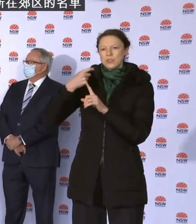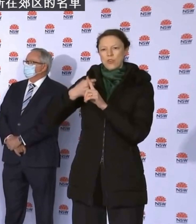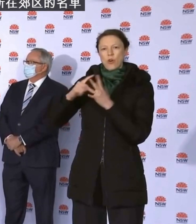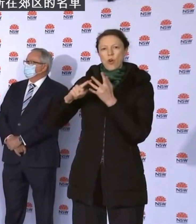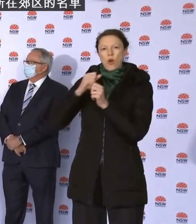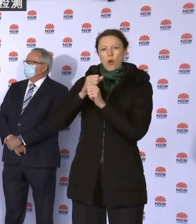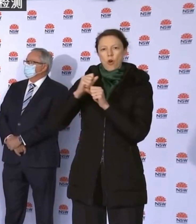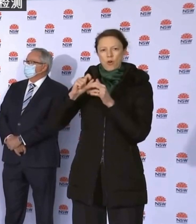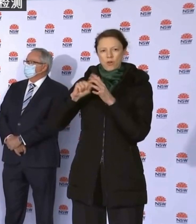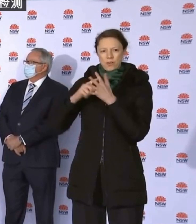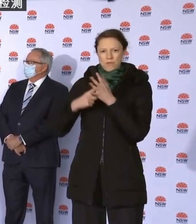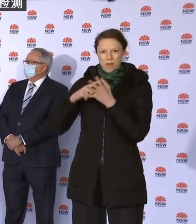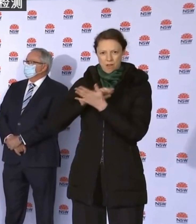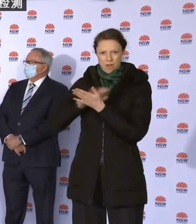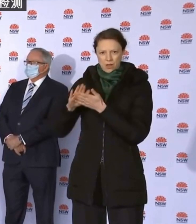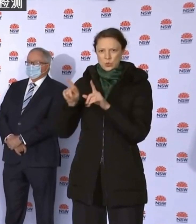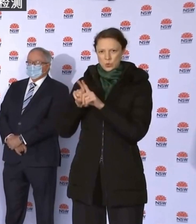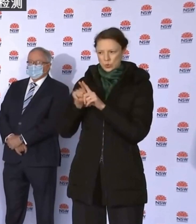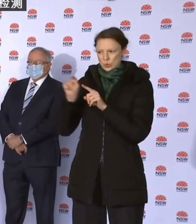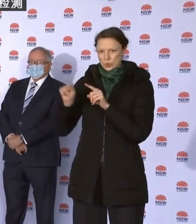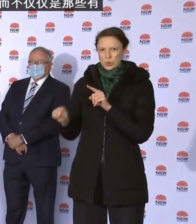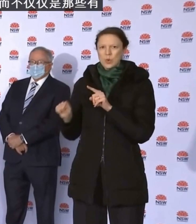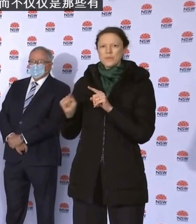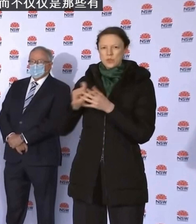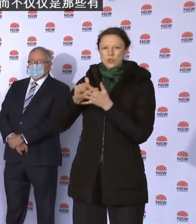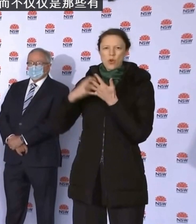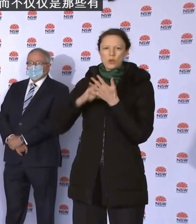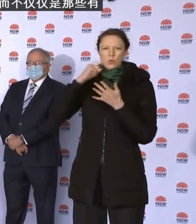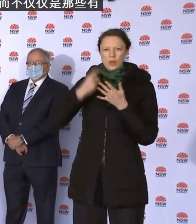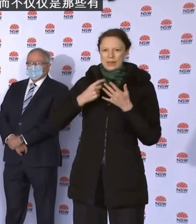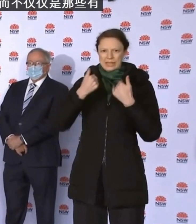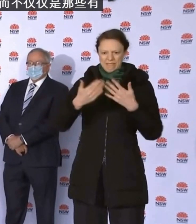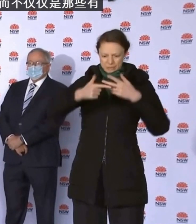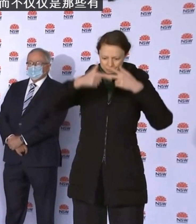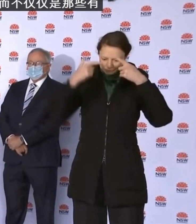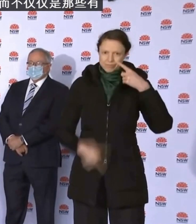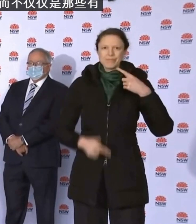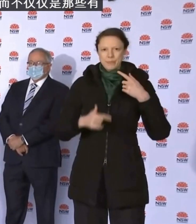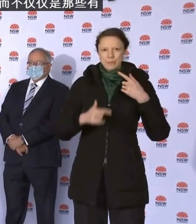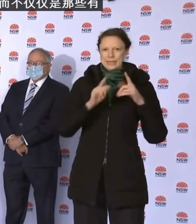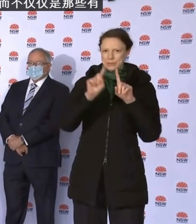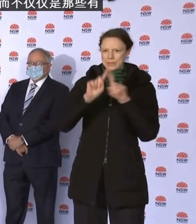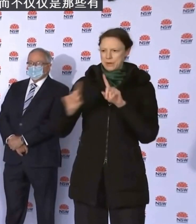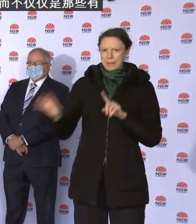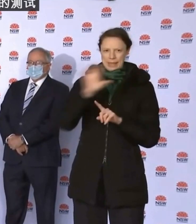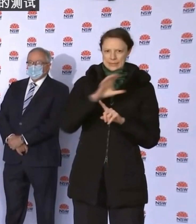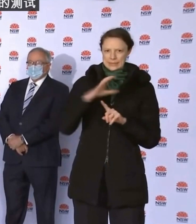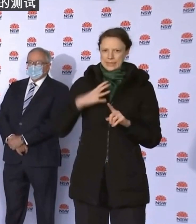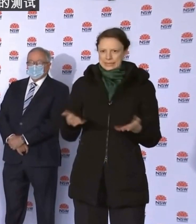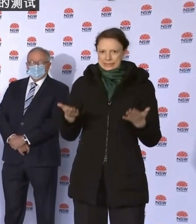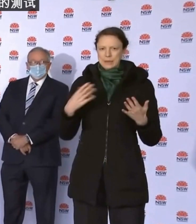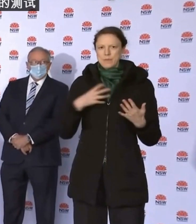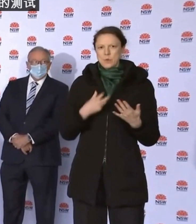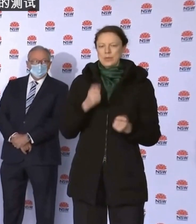of suburbs where we do want people to come forward and get testing. The good news is we're picking up extra cases, not just with those who have